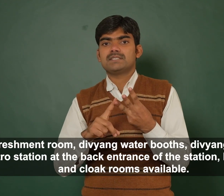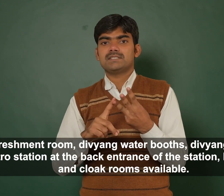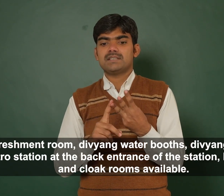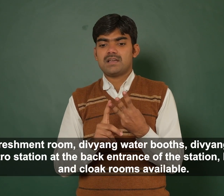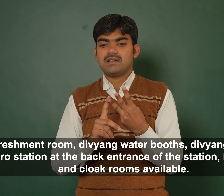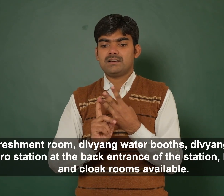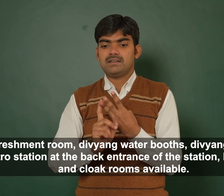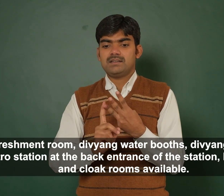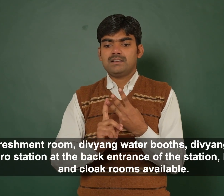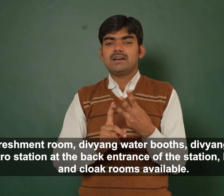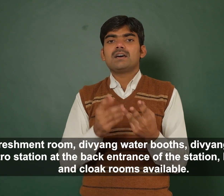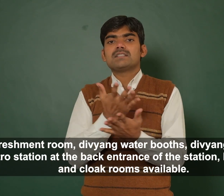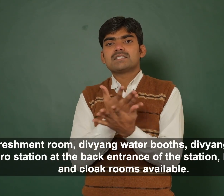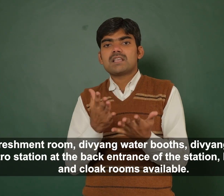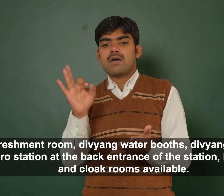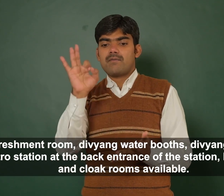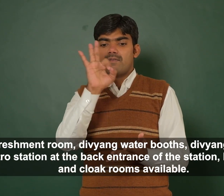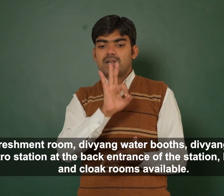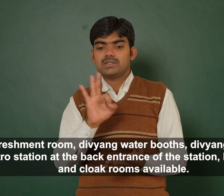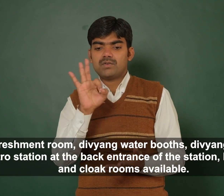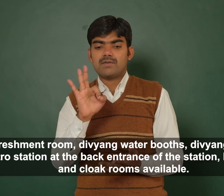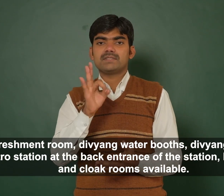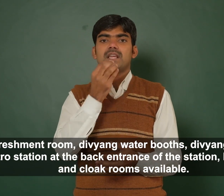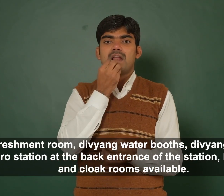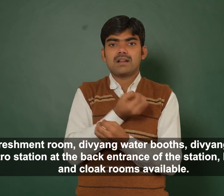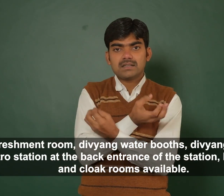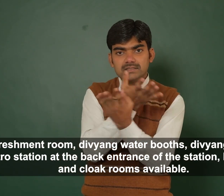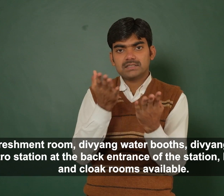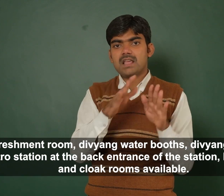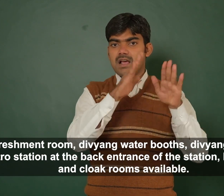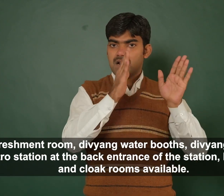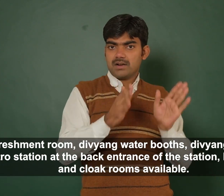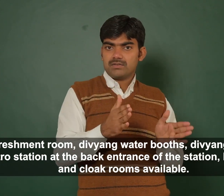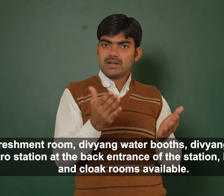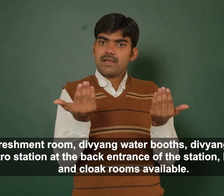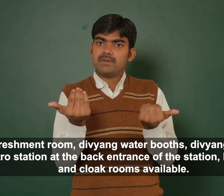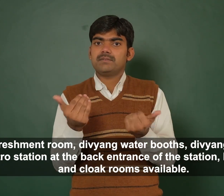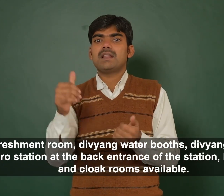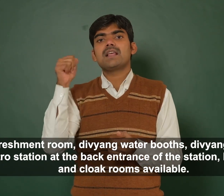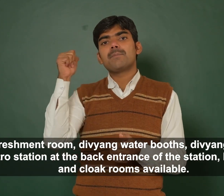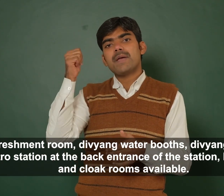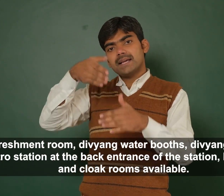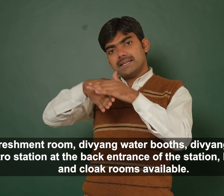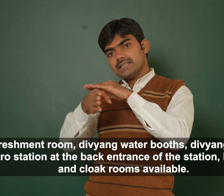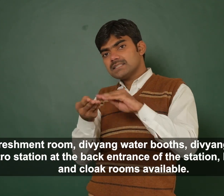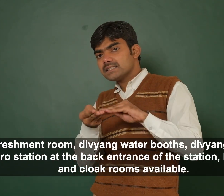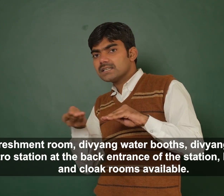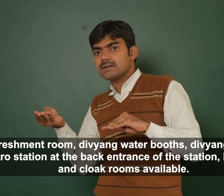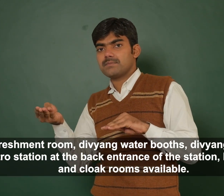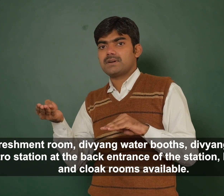refreshment room, Divyang water booths, Divyang toilet, metro station at the back entrance of the